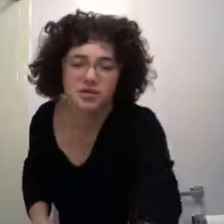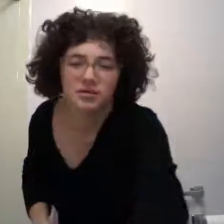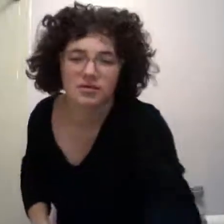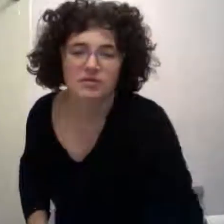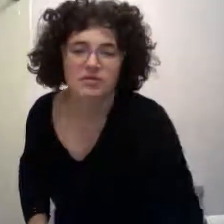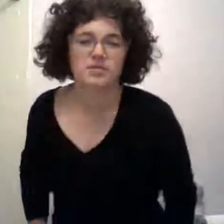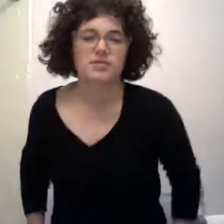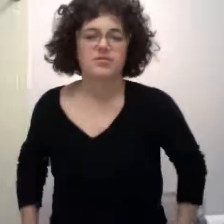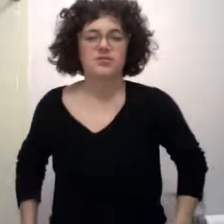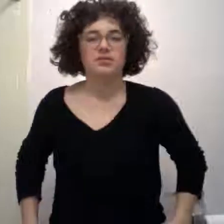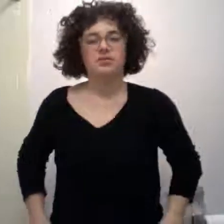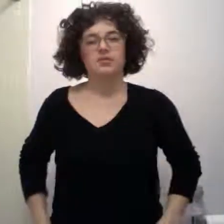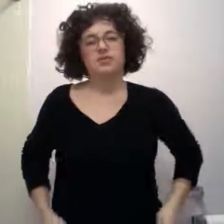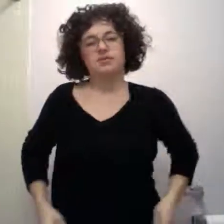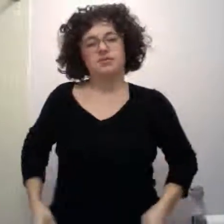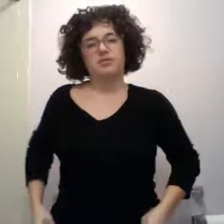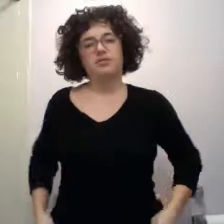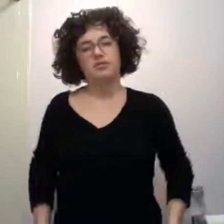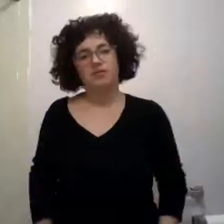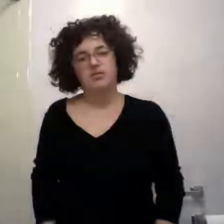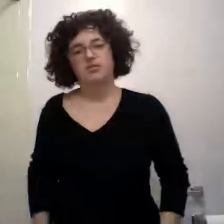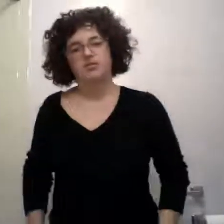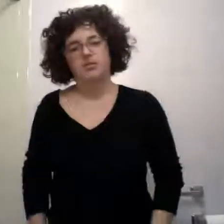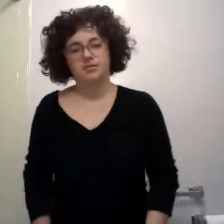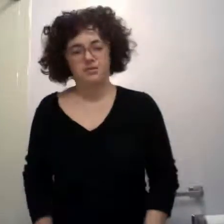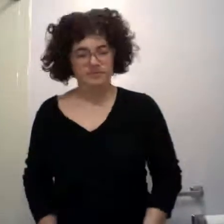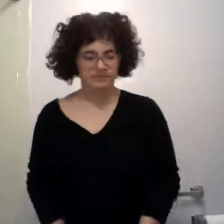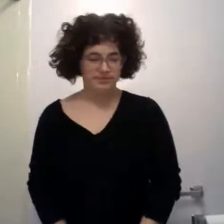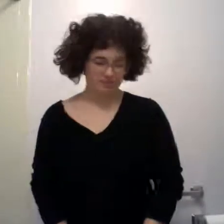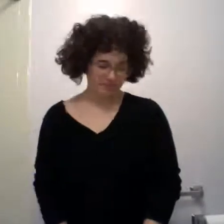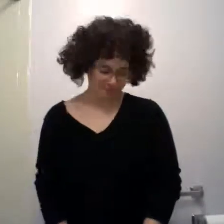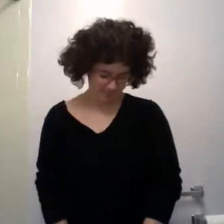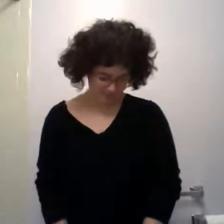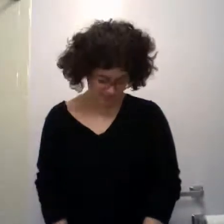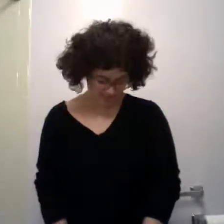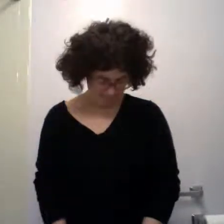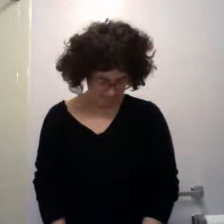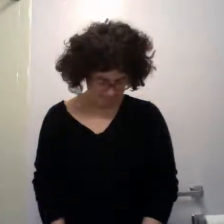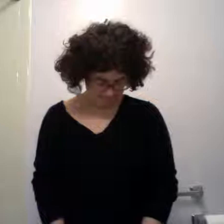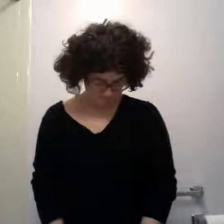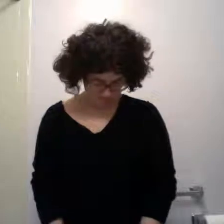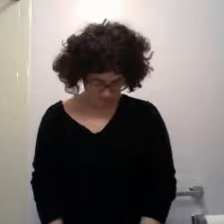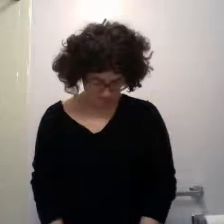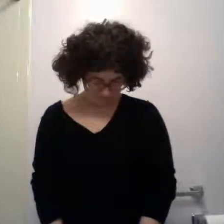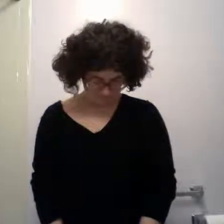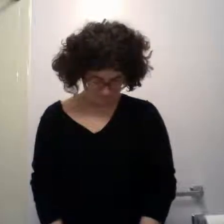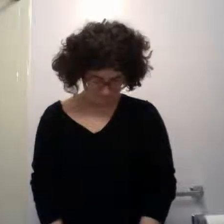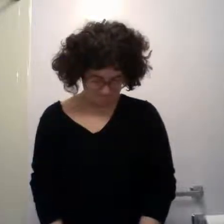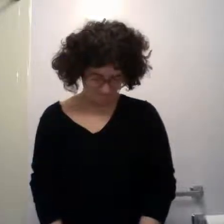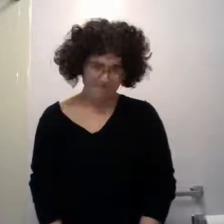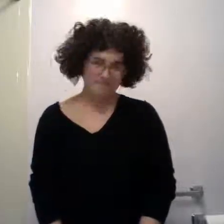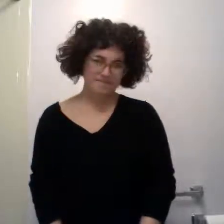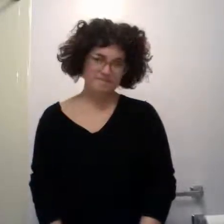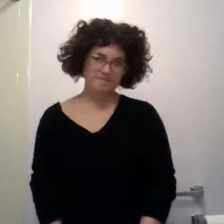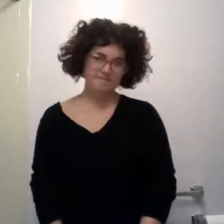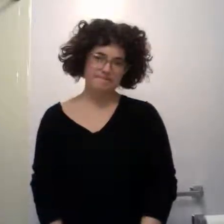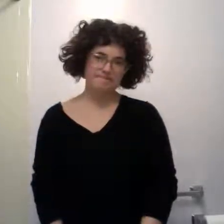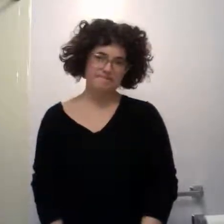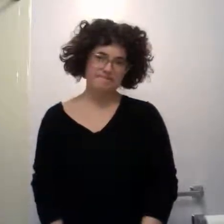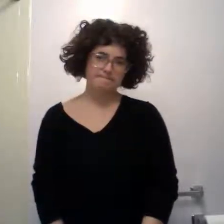When you baste it in. Okay, so let's say you've sewn up the left side, you've sewn up the right side, the